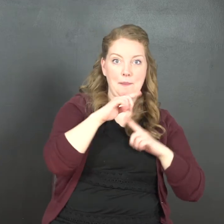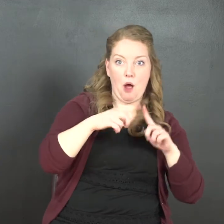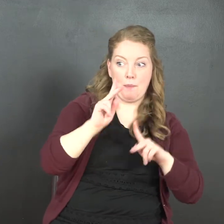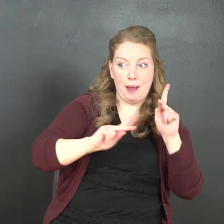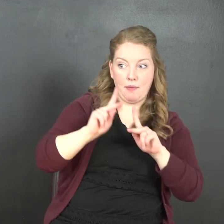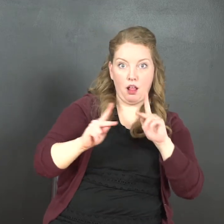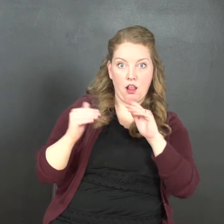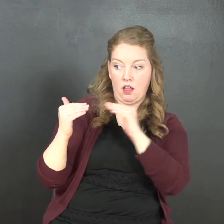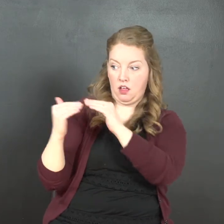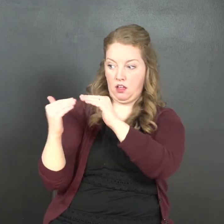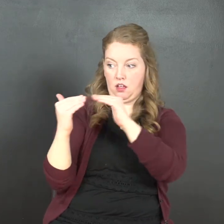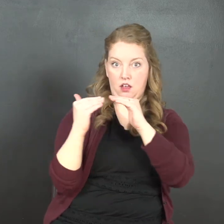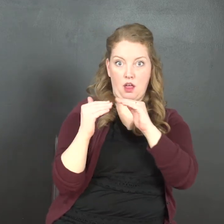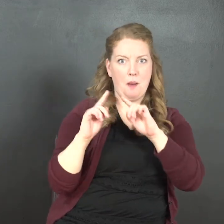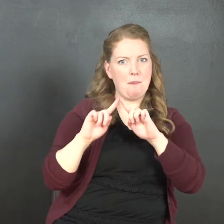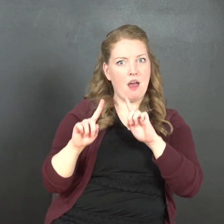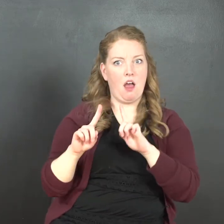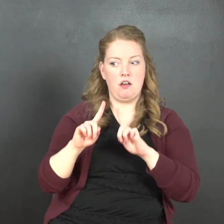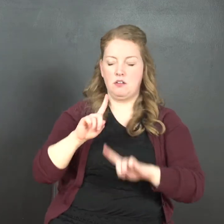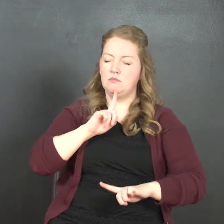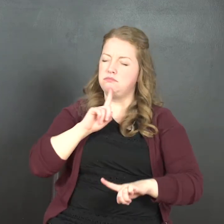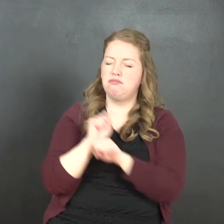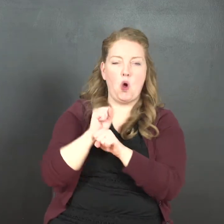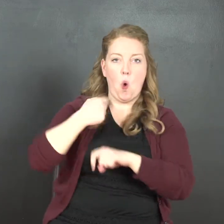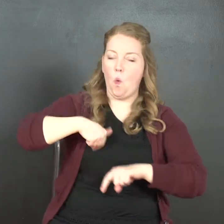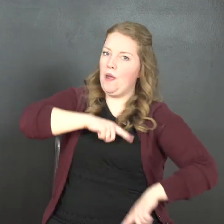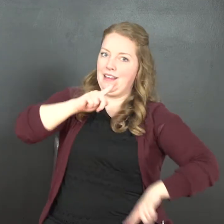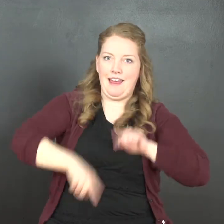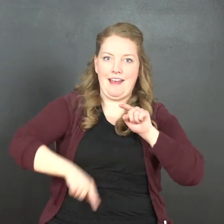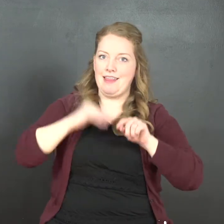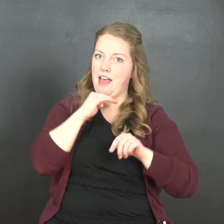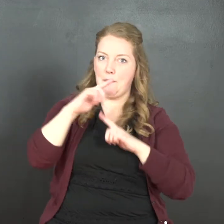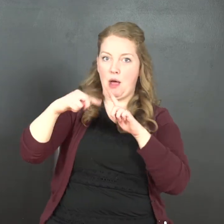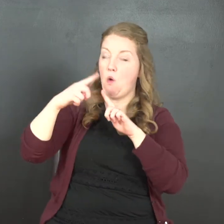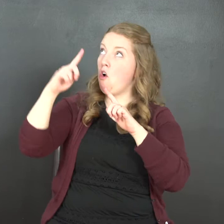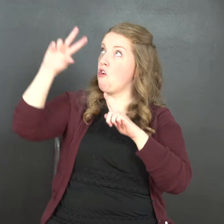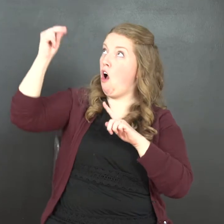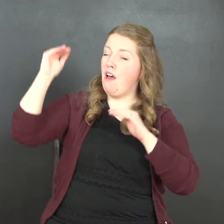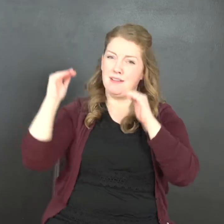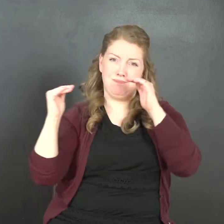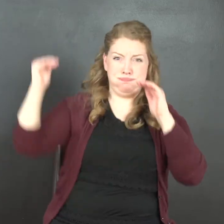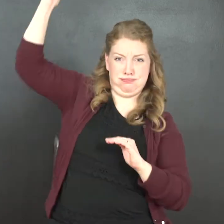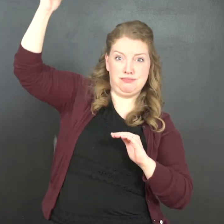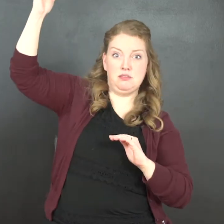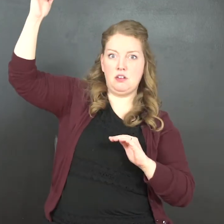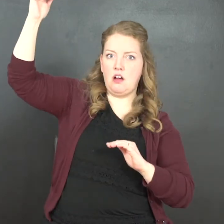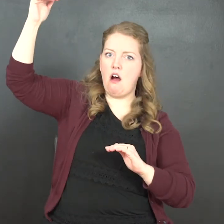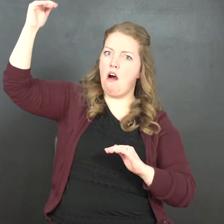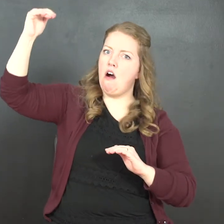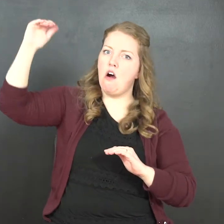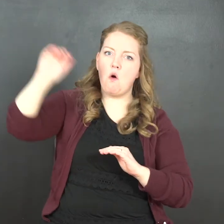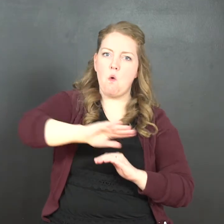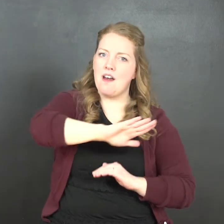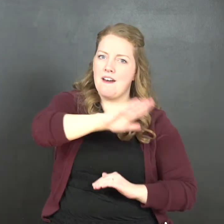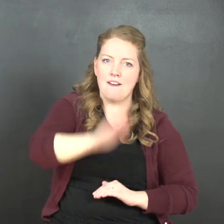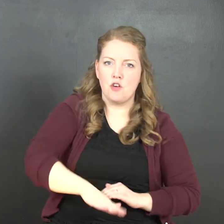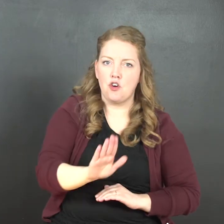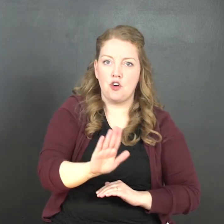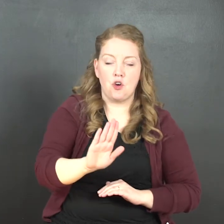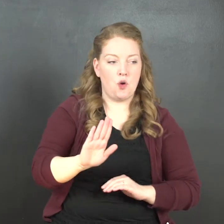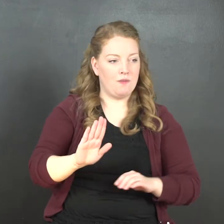of a resurrection where we're believing something that's not true, we're proclaiming something that there is no validity to. In fact,